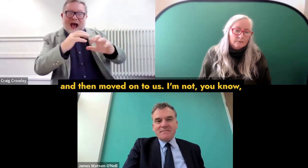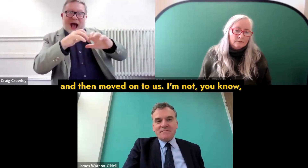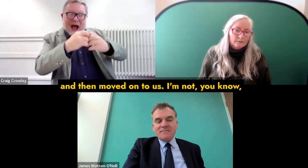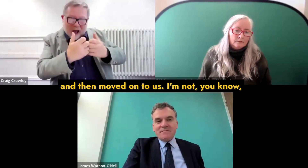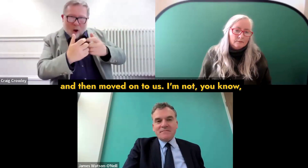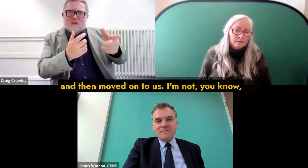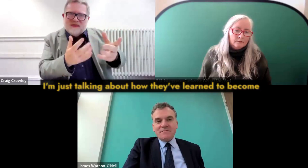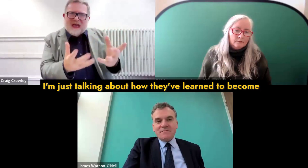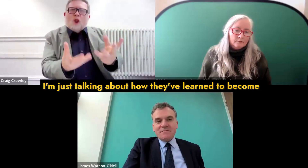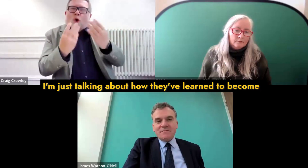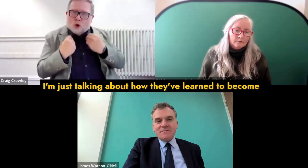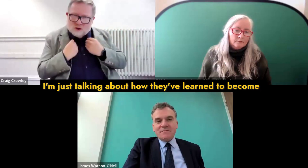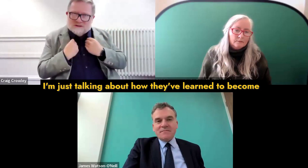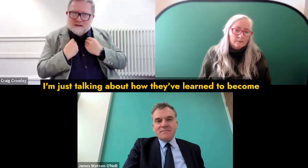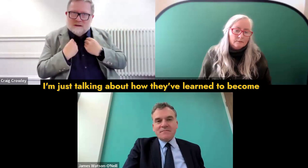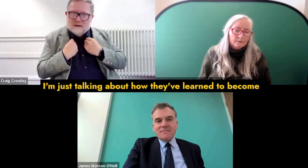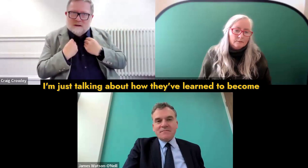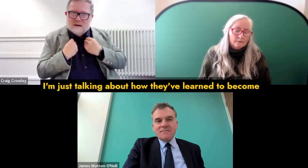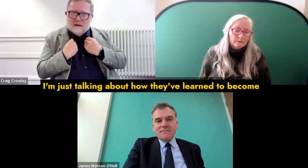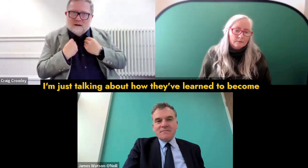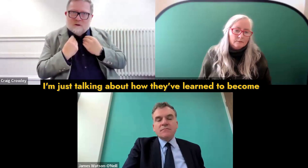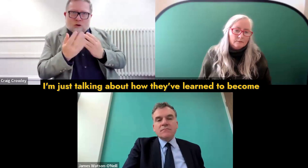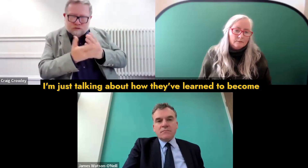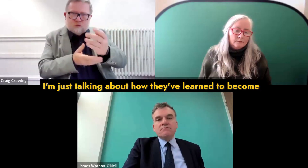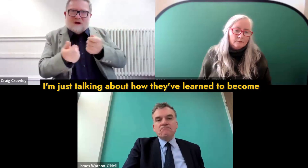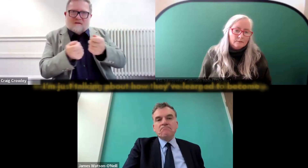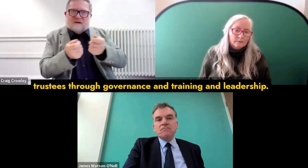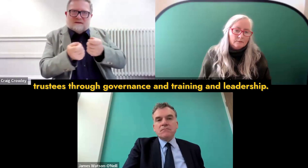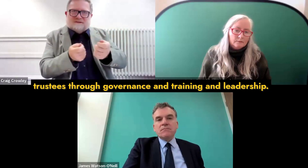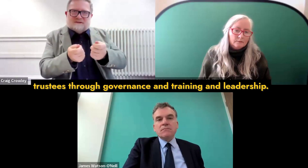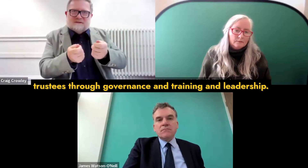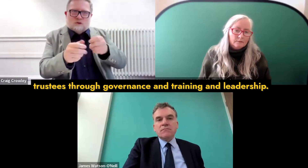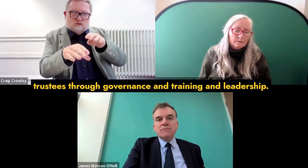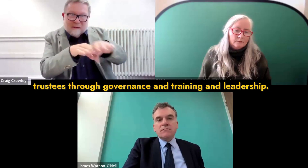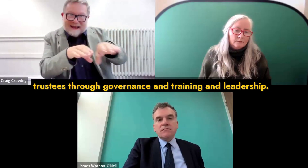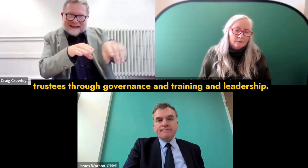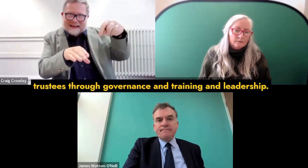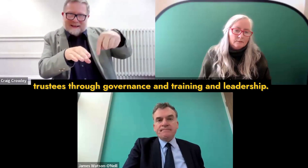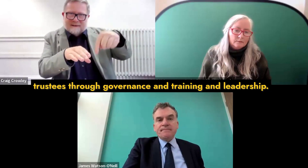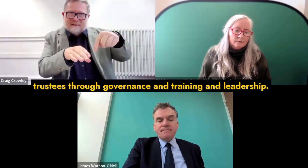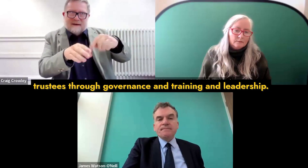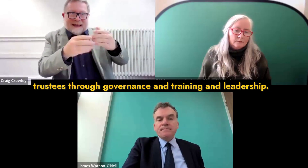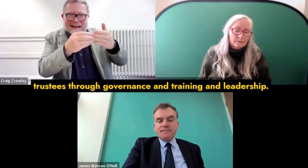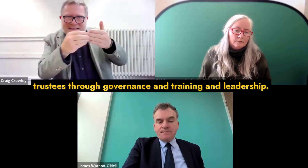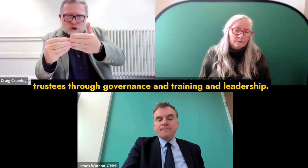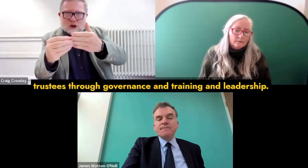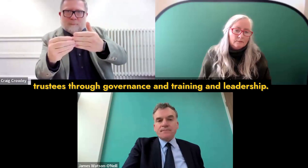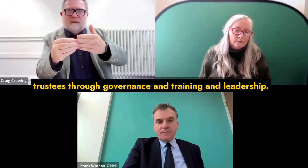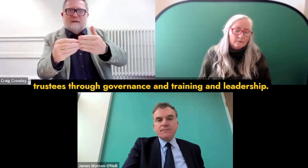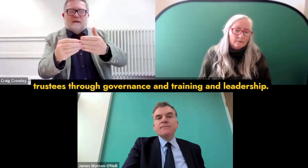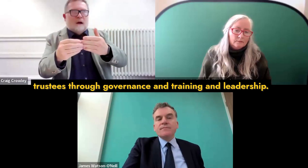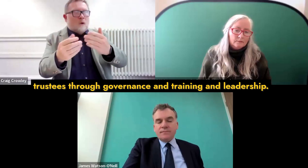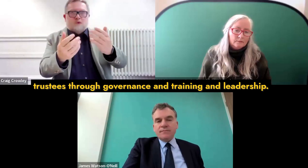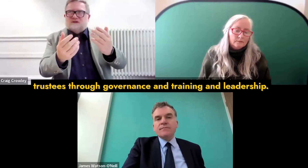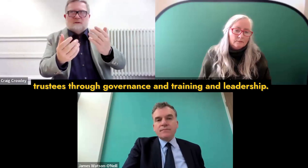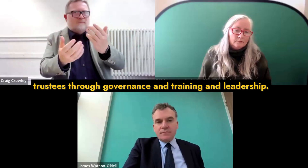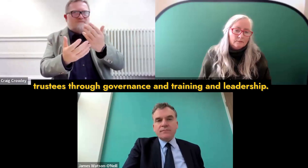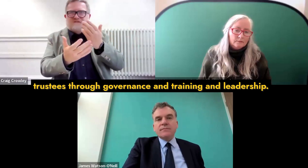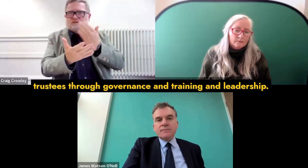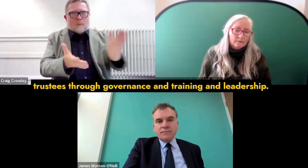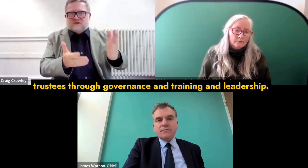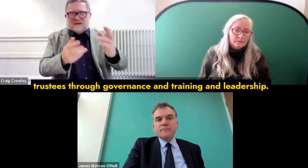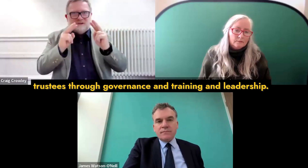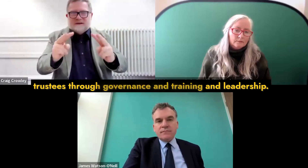us. I'm just talking about how they've learnt to become trustees through governance and training